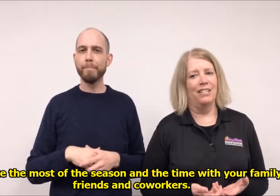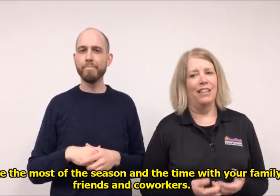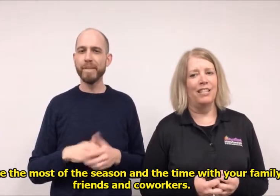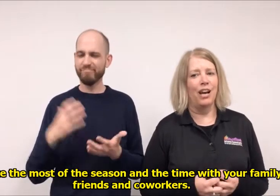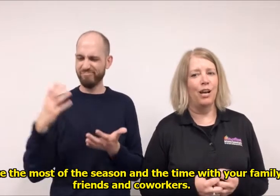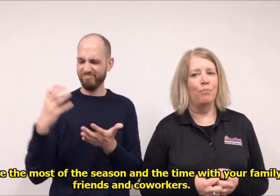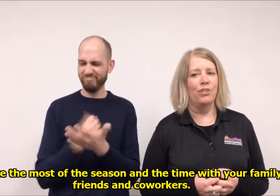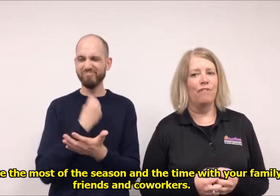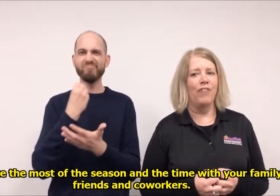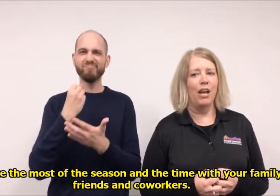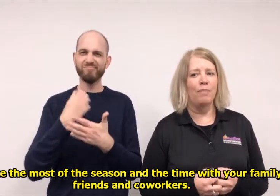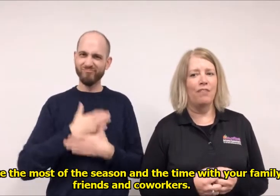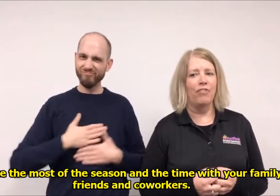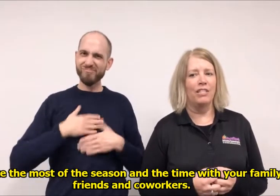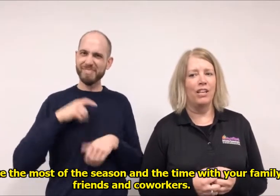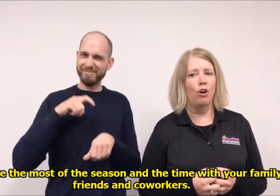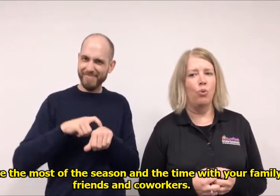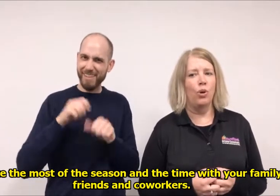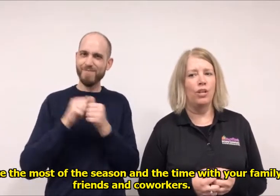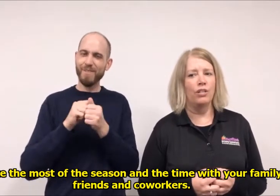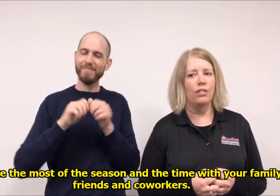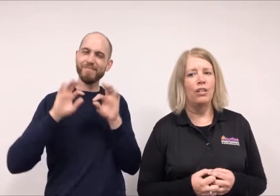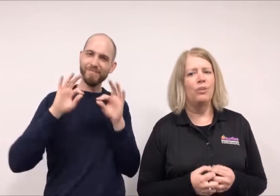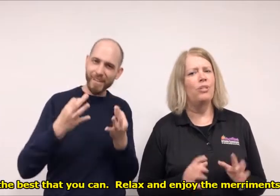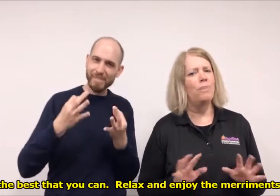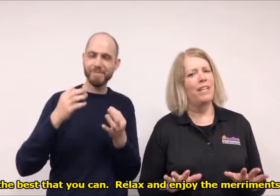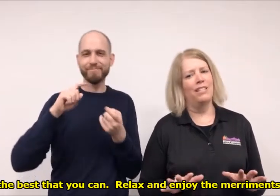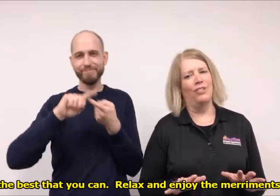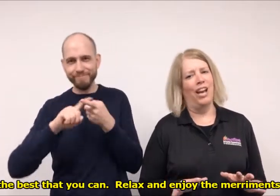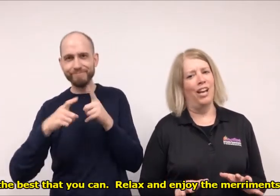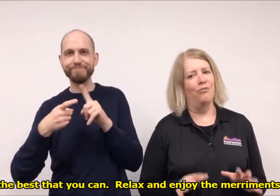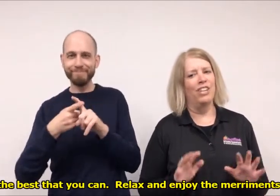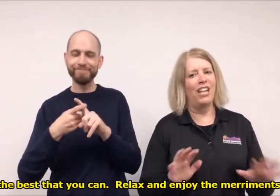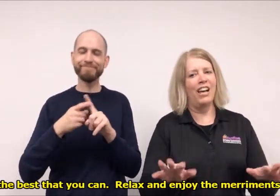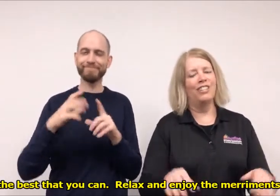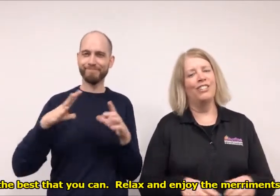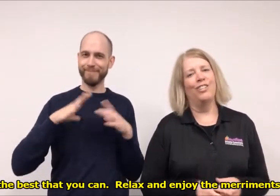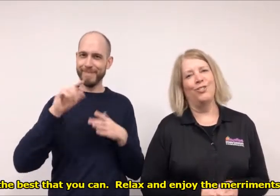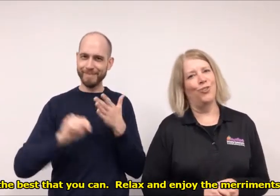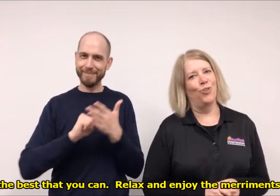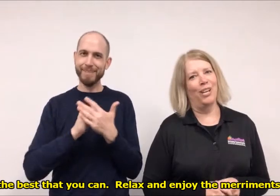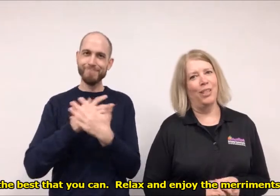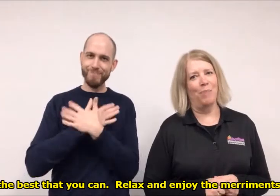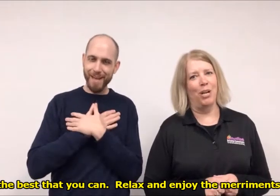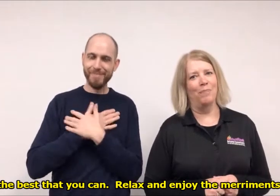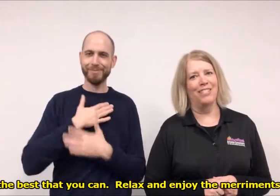and the time with your family, friends, and co-workers. Do the best that you can. Relax and enjoy the merriments.